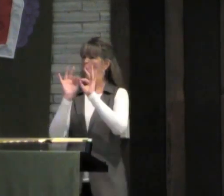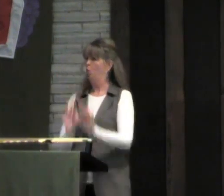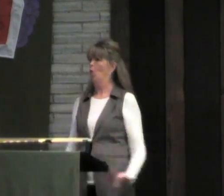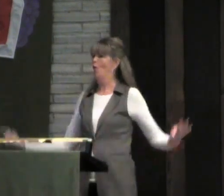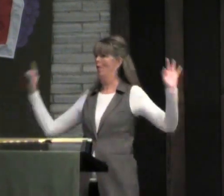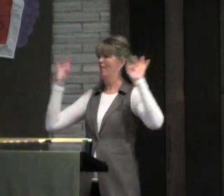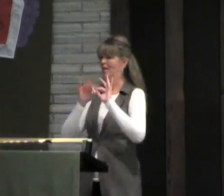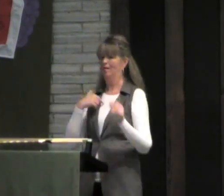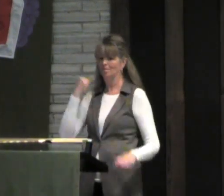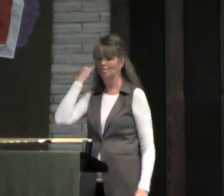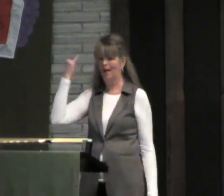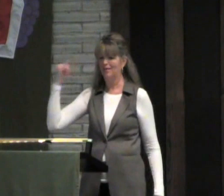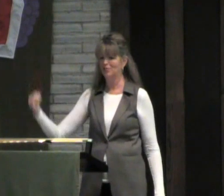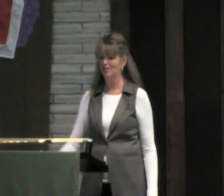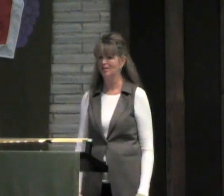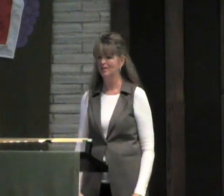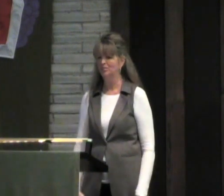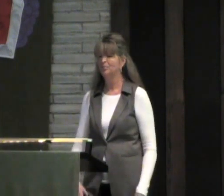and successful and worthy.